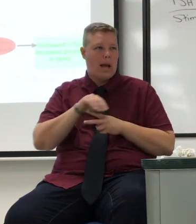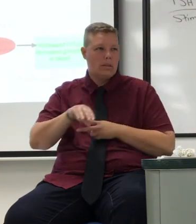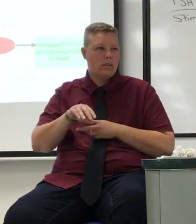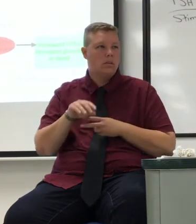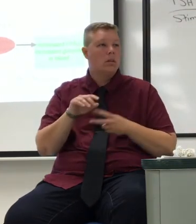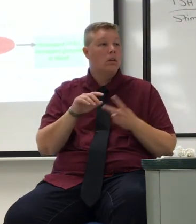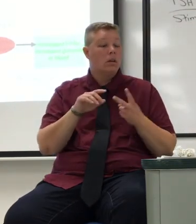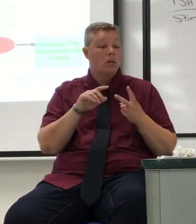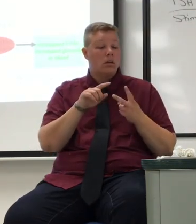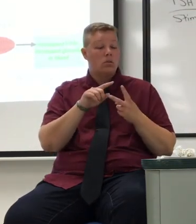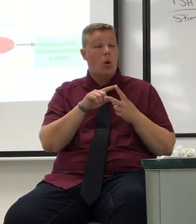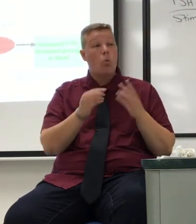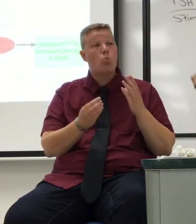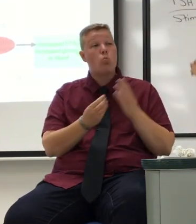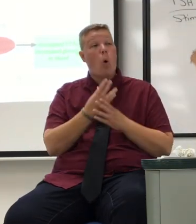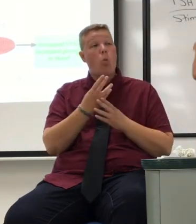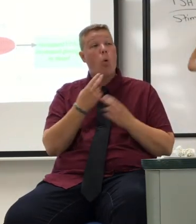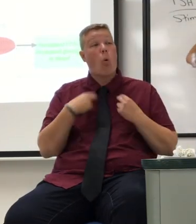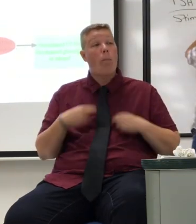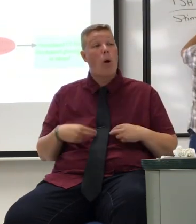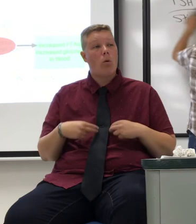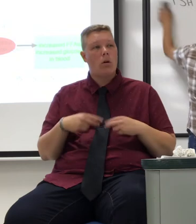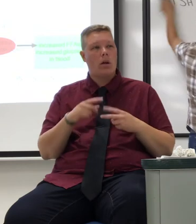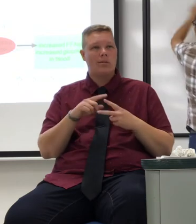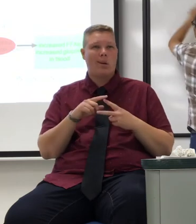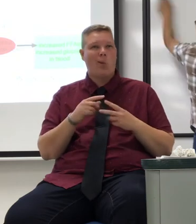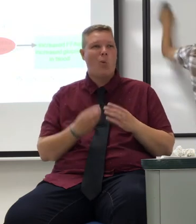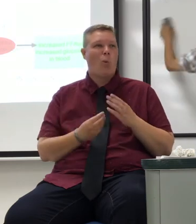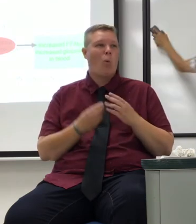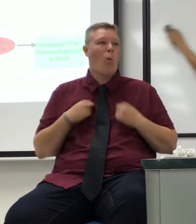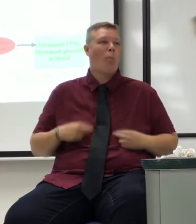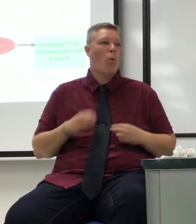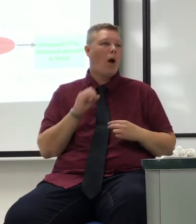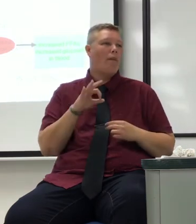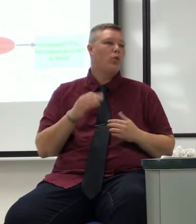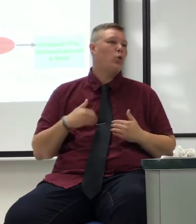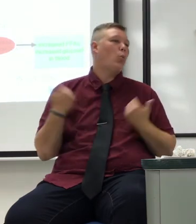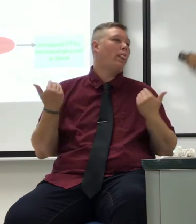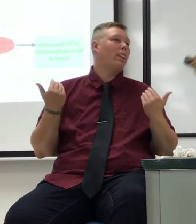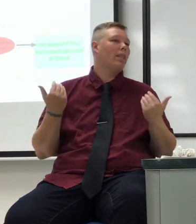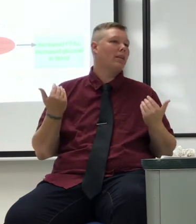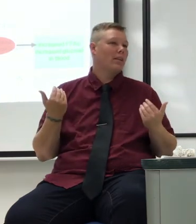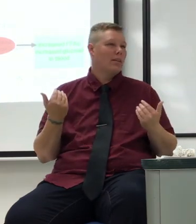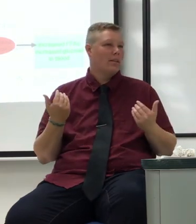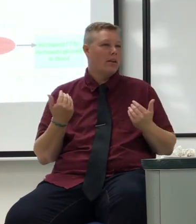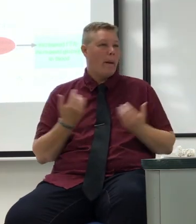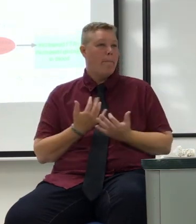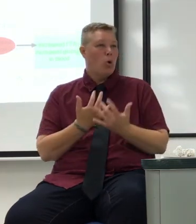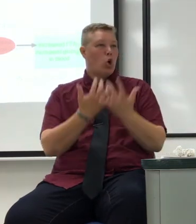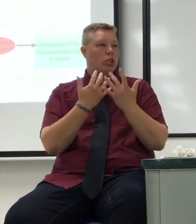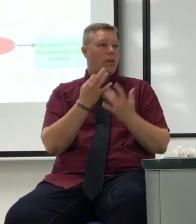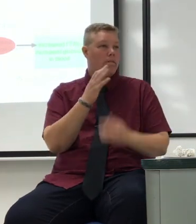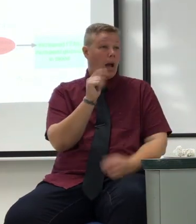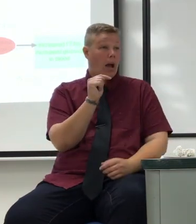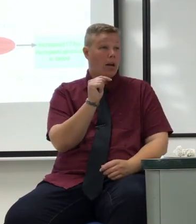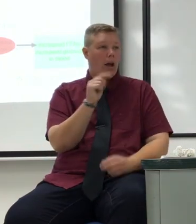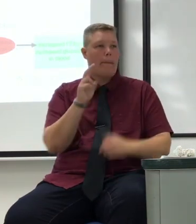Think of growth hormone as the hormone of your youth. It burns fat and it builds